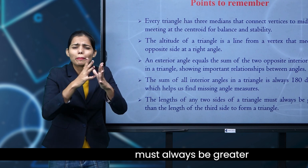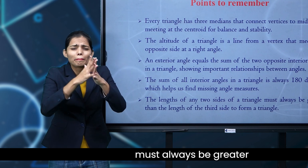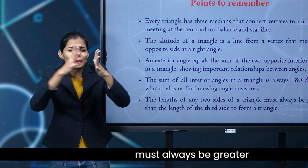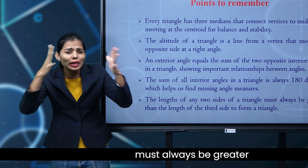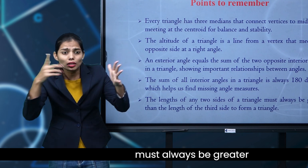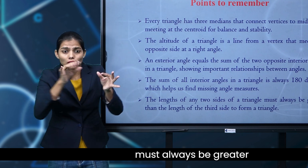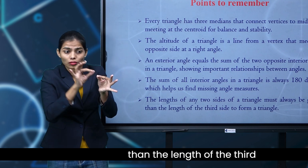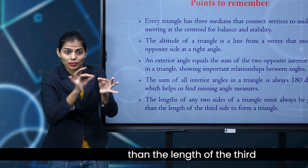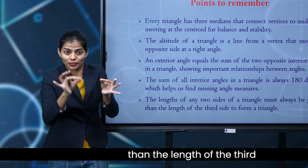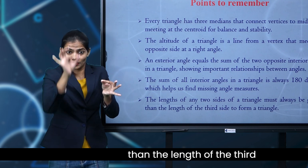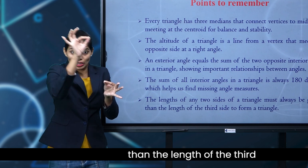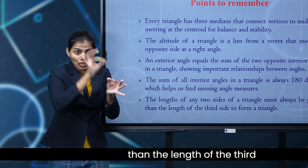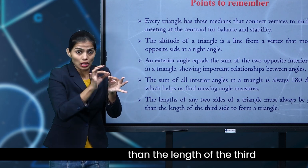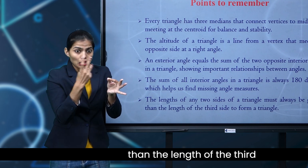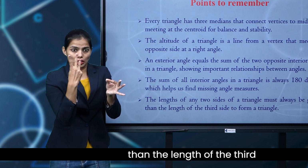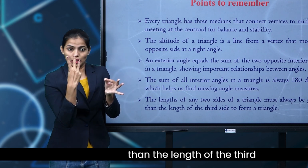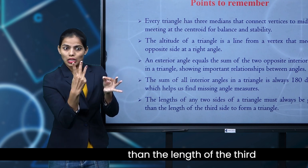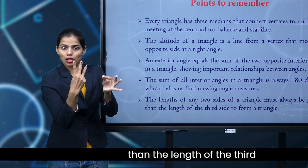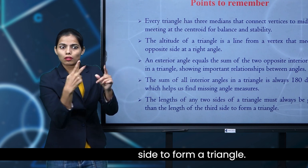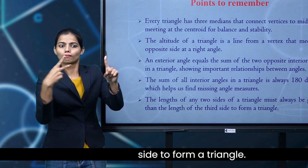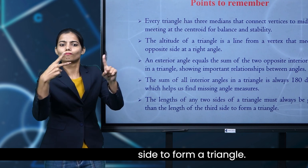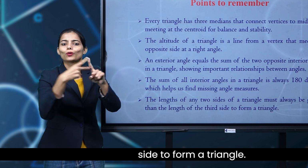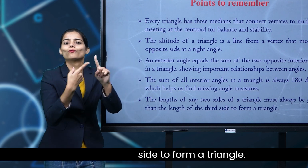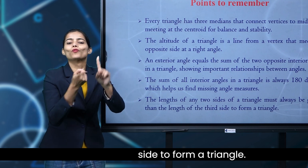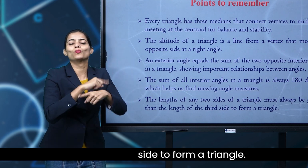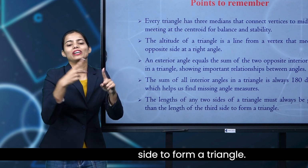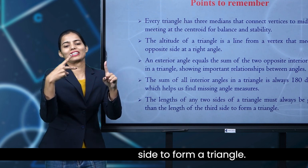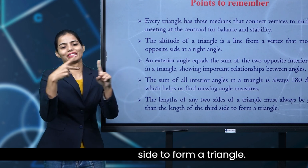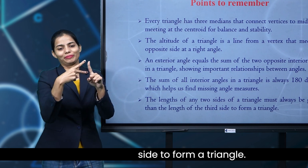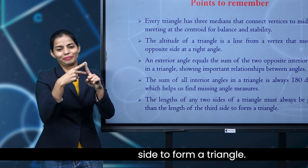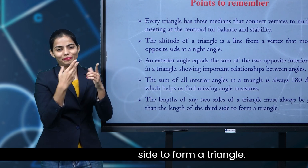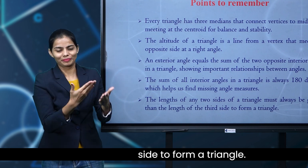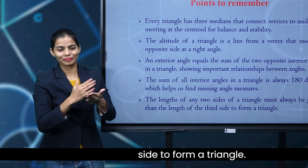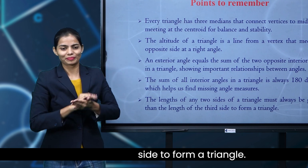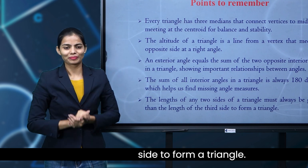be greater than the length of the third side to form a triangle.